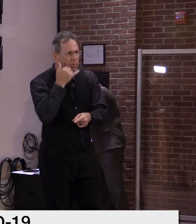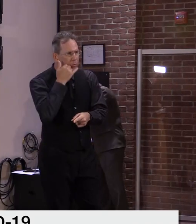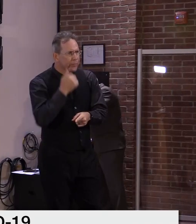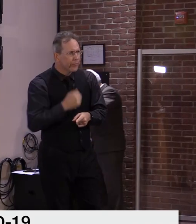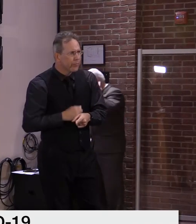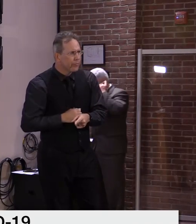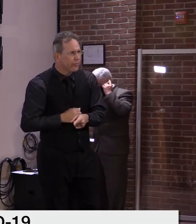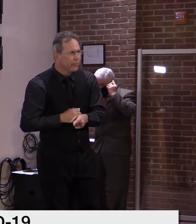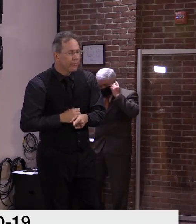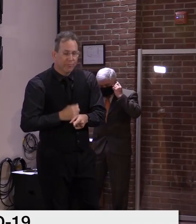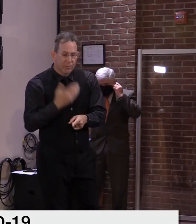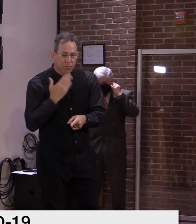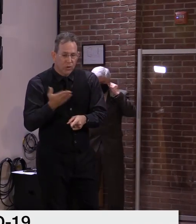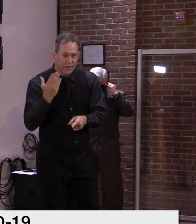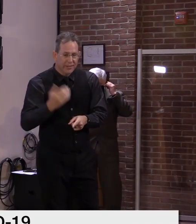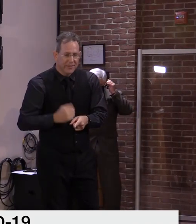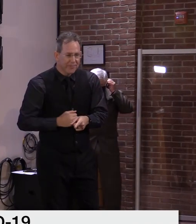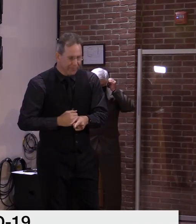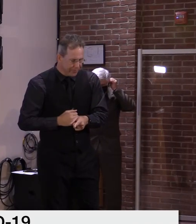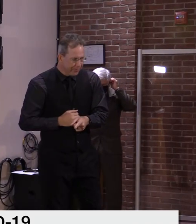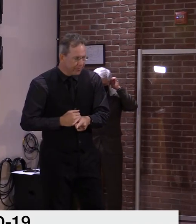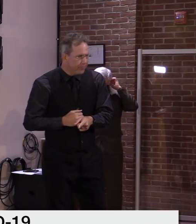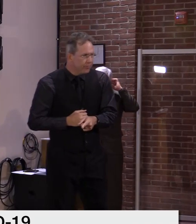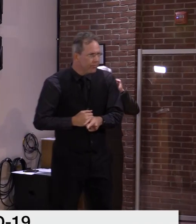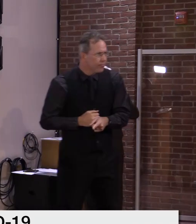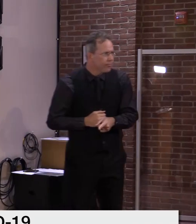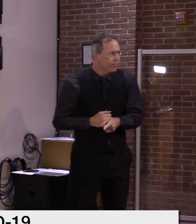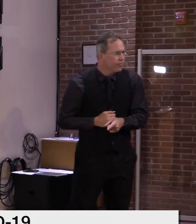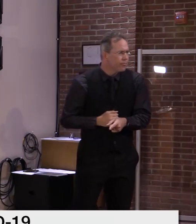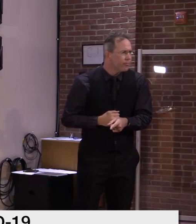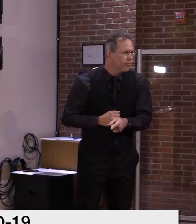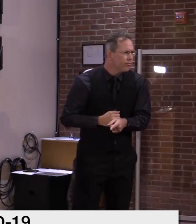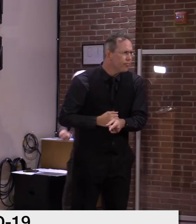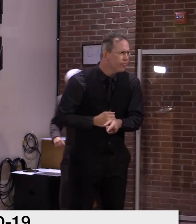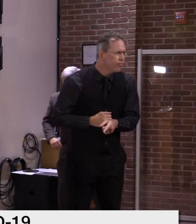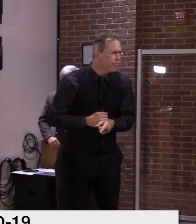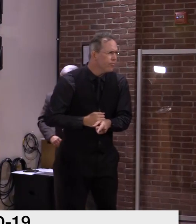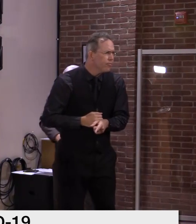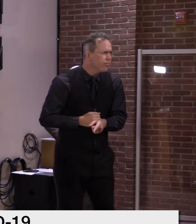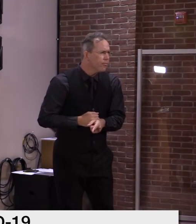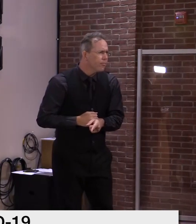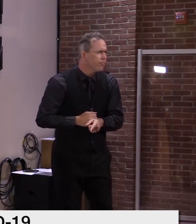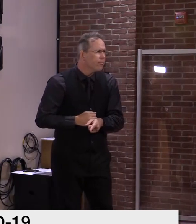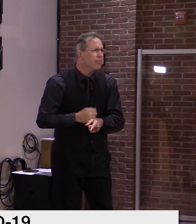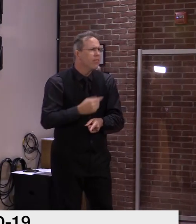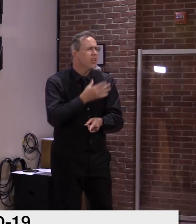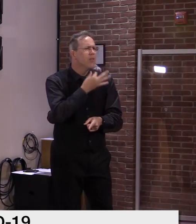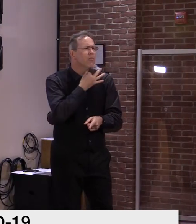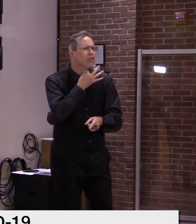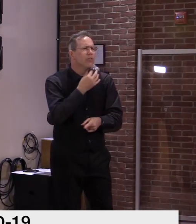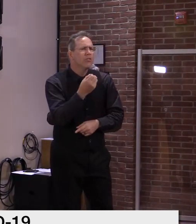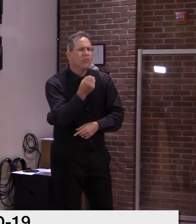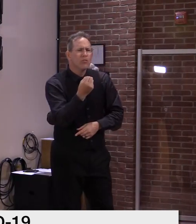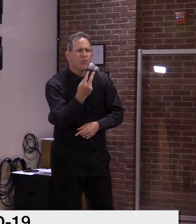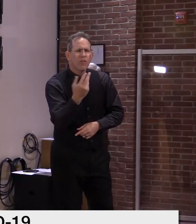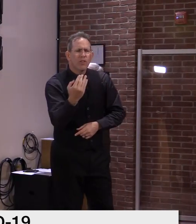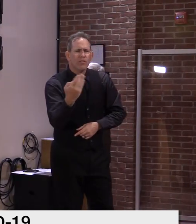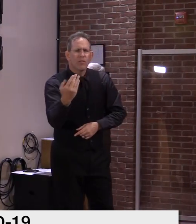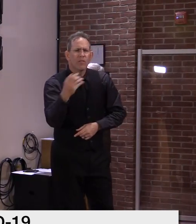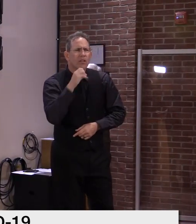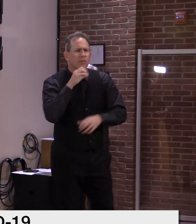Good morning. Maybe you said this, but how many 12 to 15-year-olds does Vermont have? Do you know?